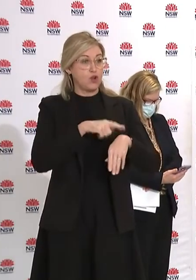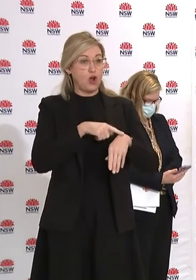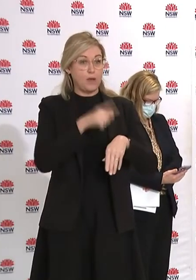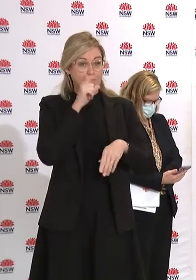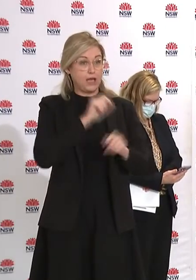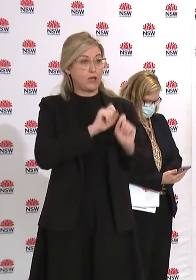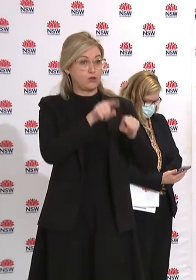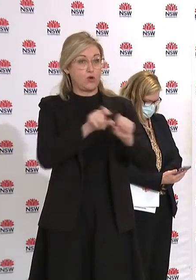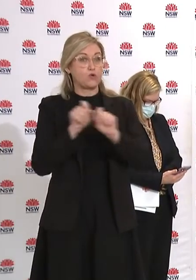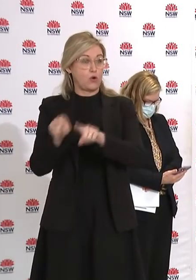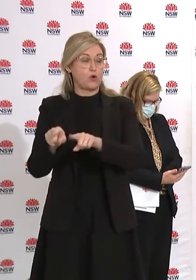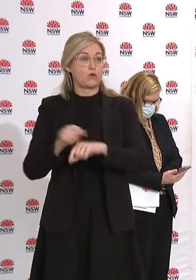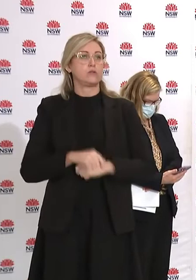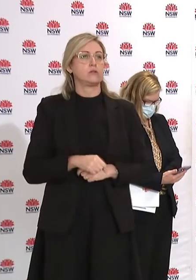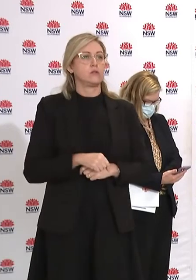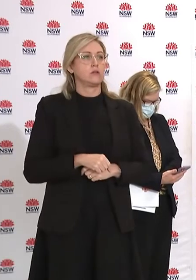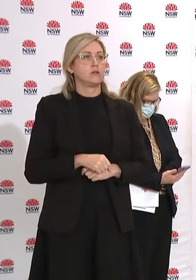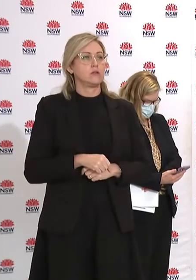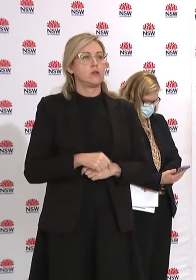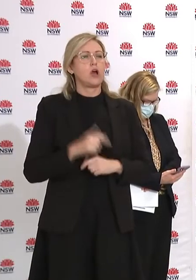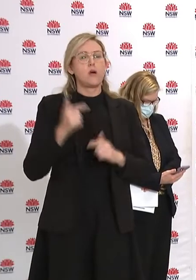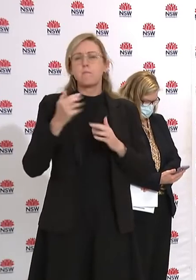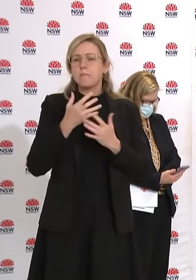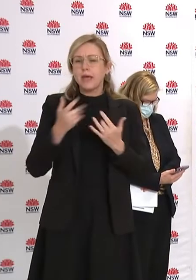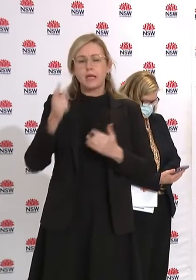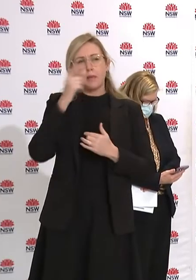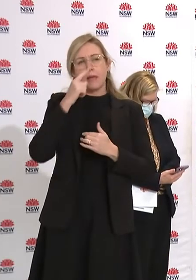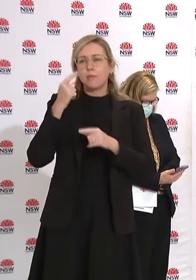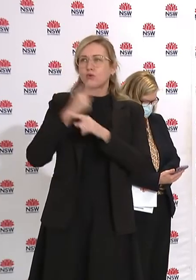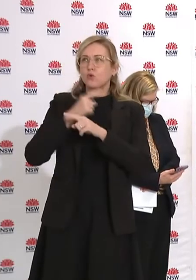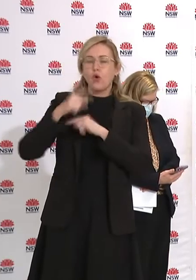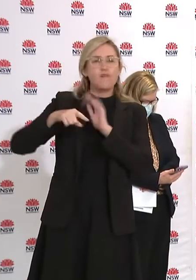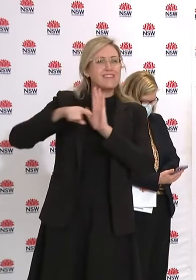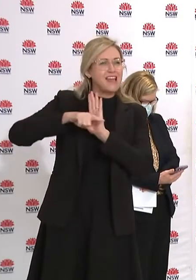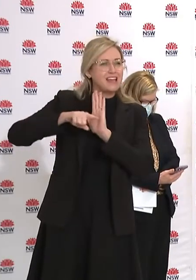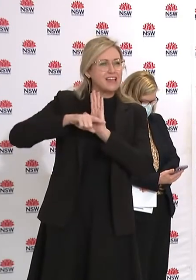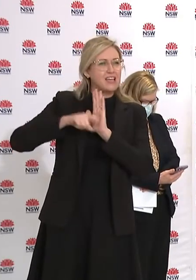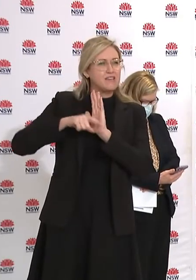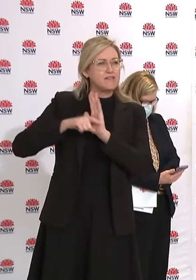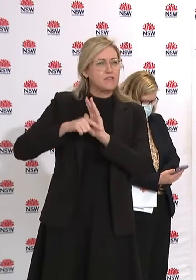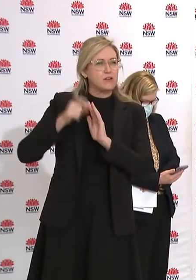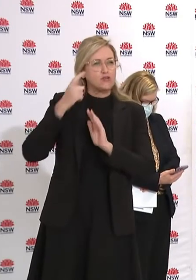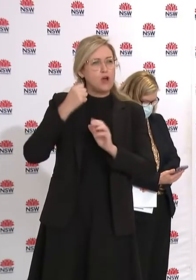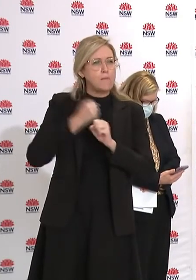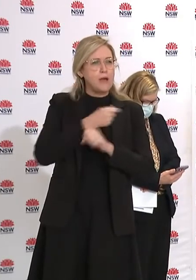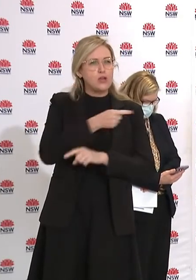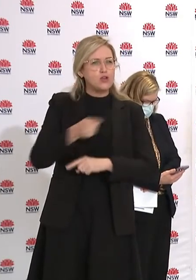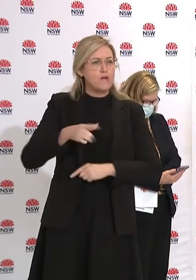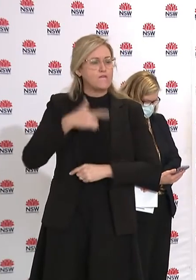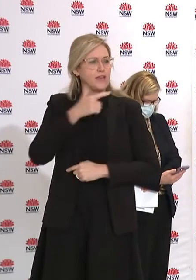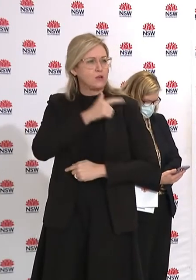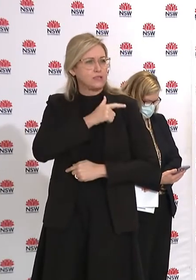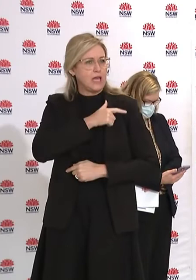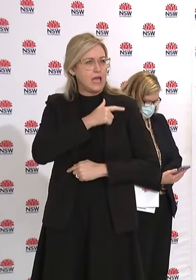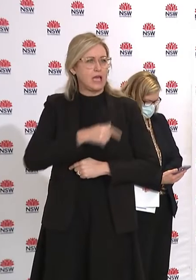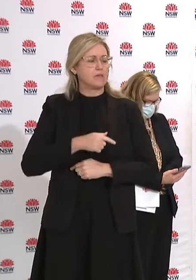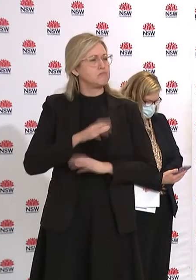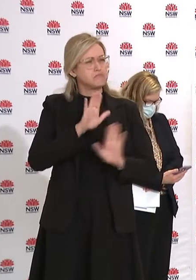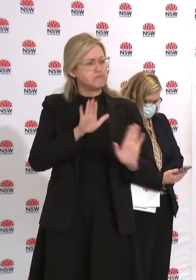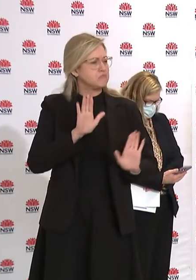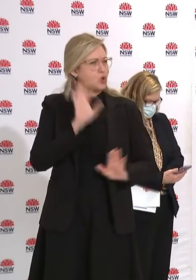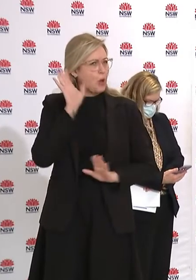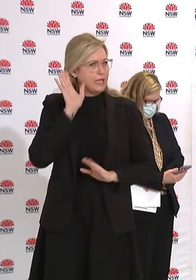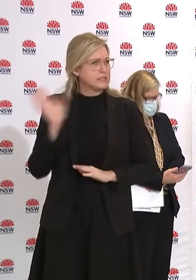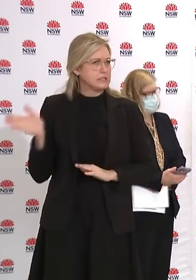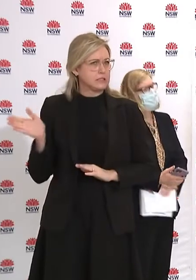listen to the scaremongers? Understand, for example, that if you're over 60 and you get the